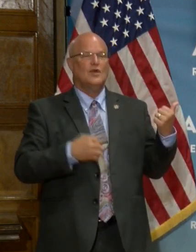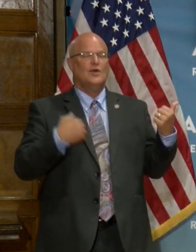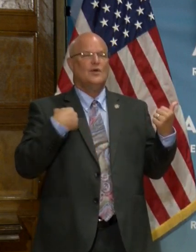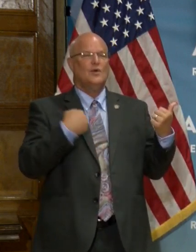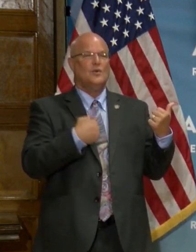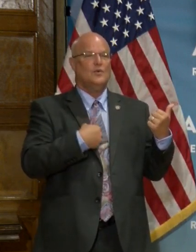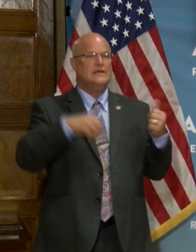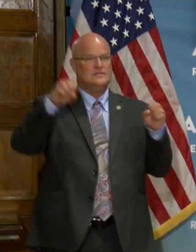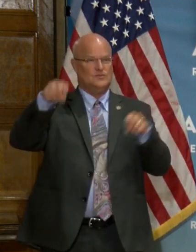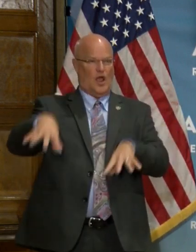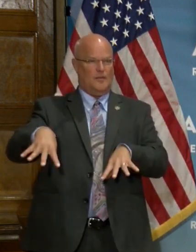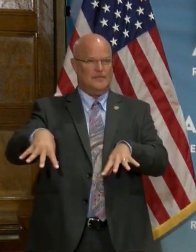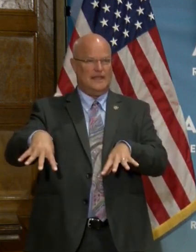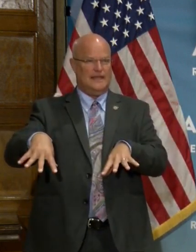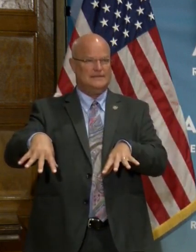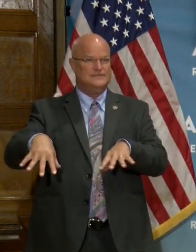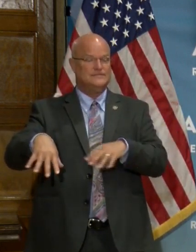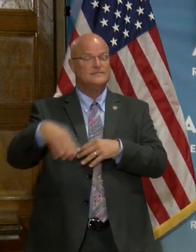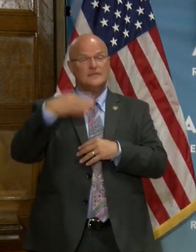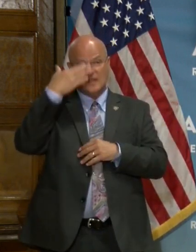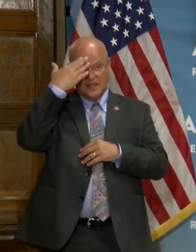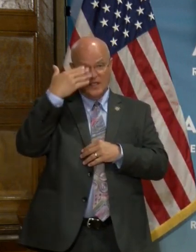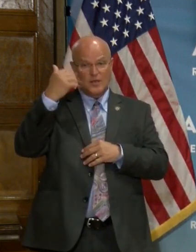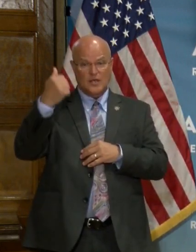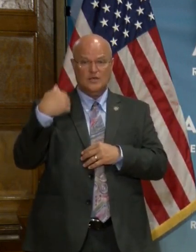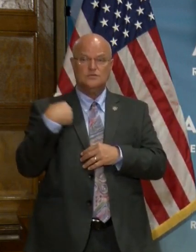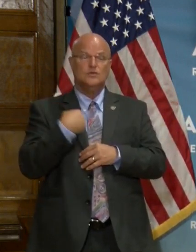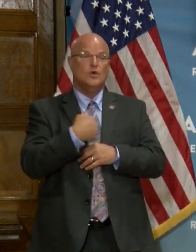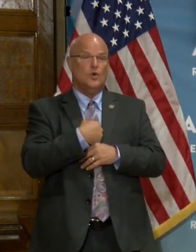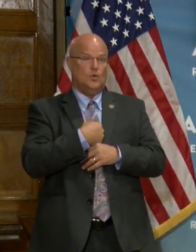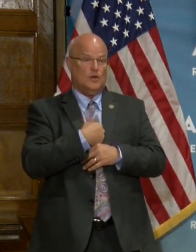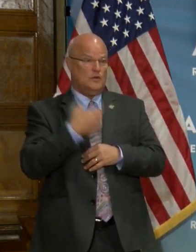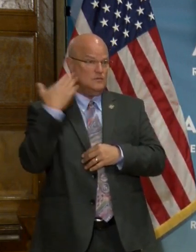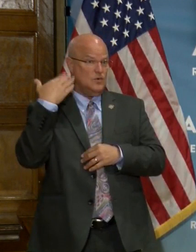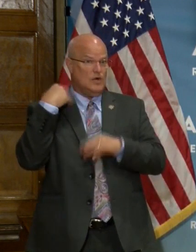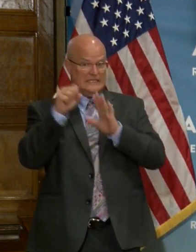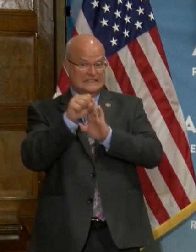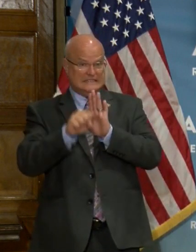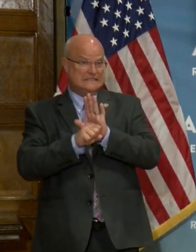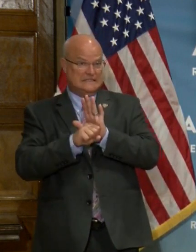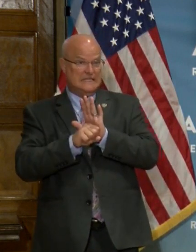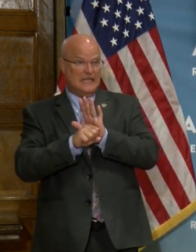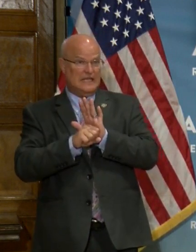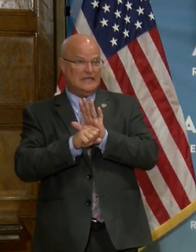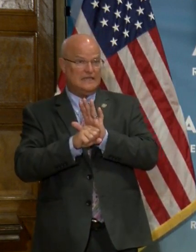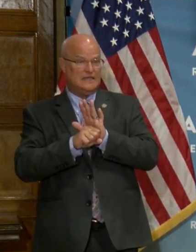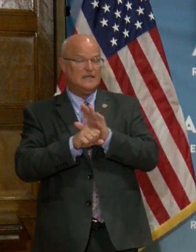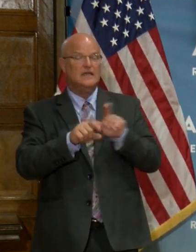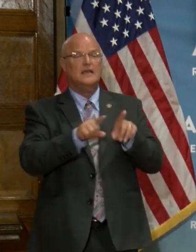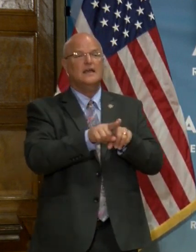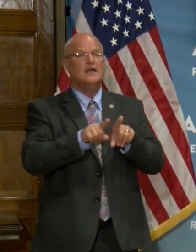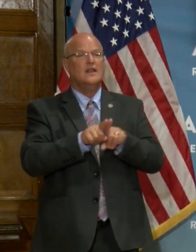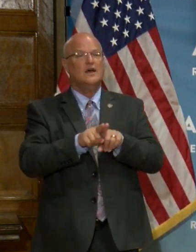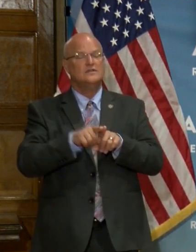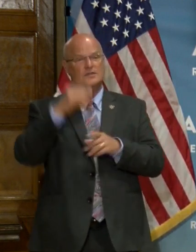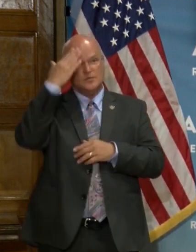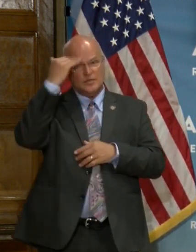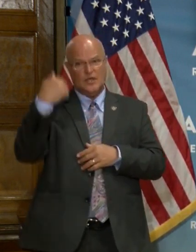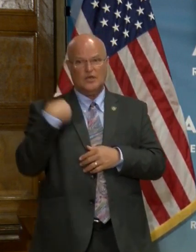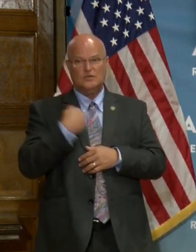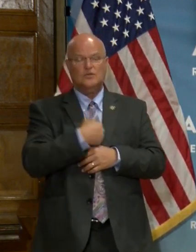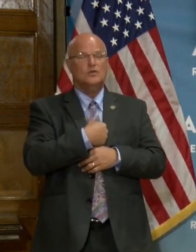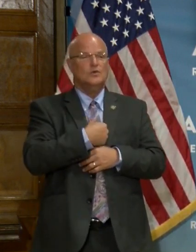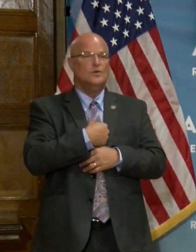We dropped that because where we were as a state, and also because we